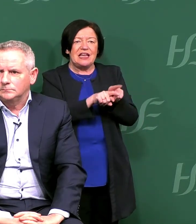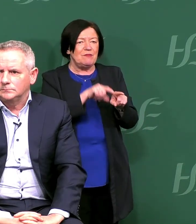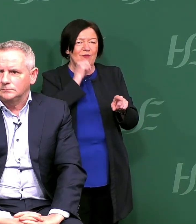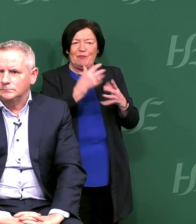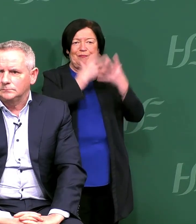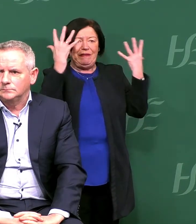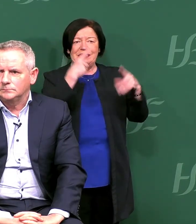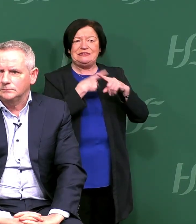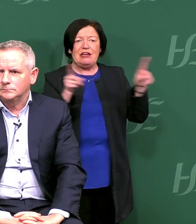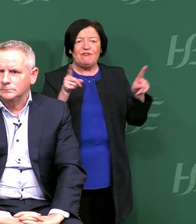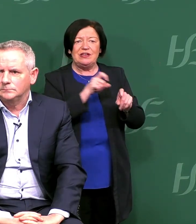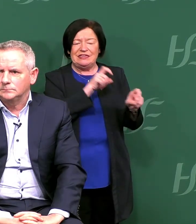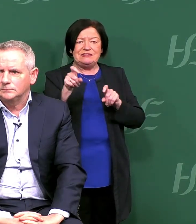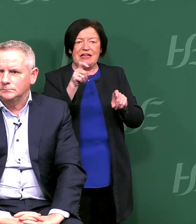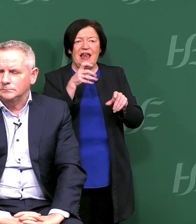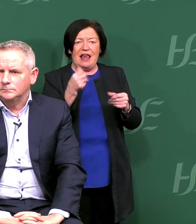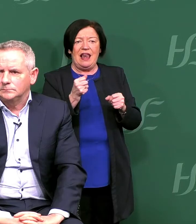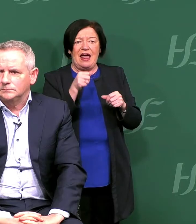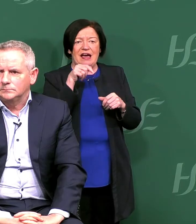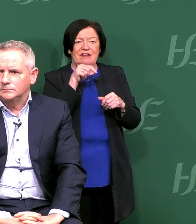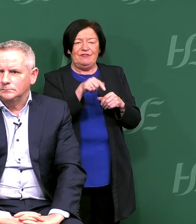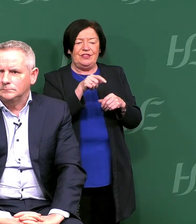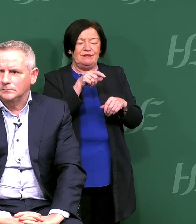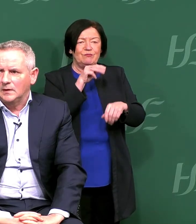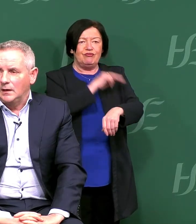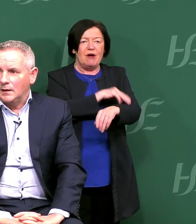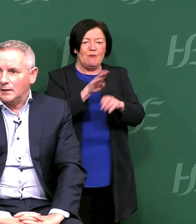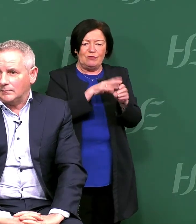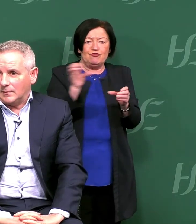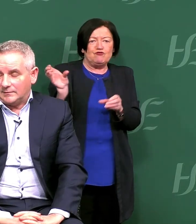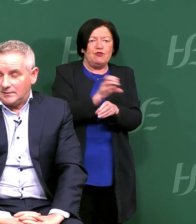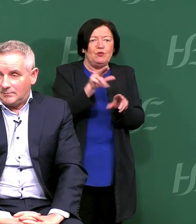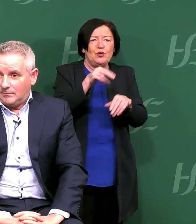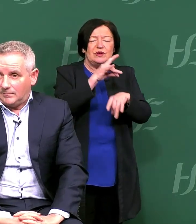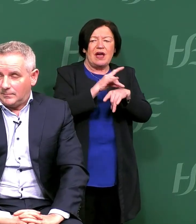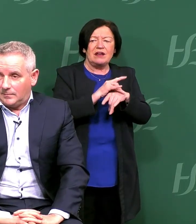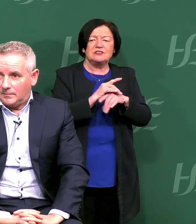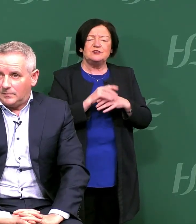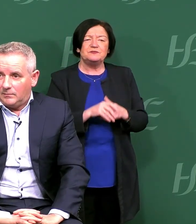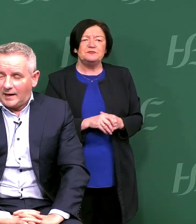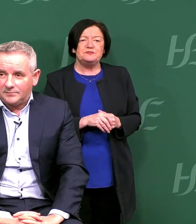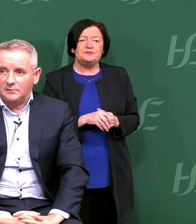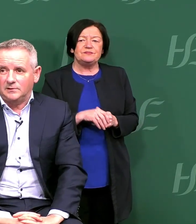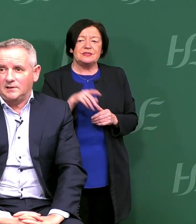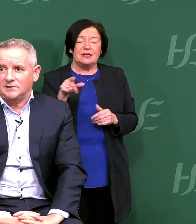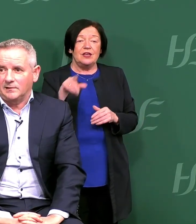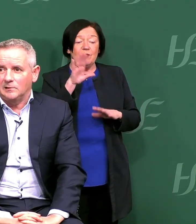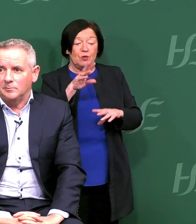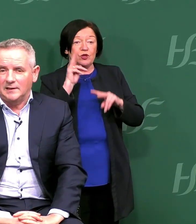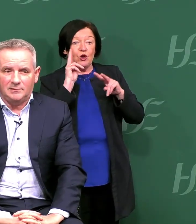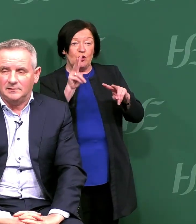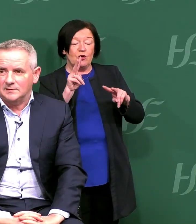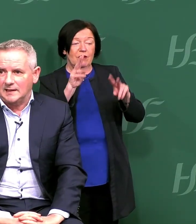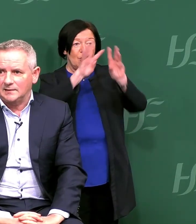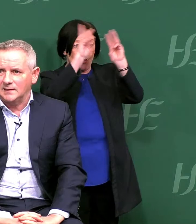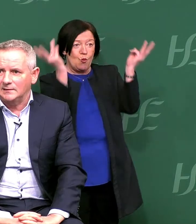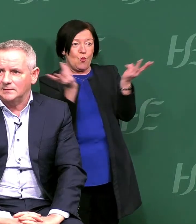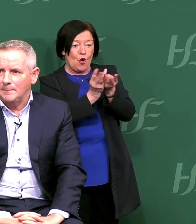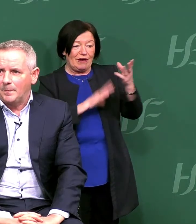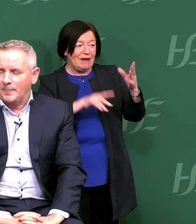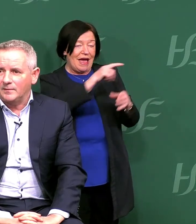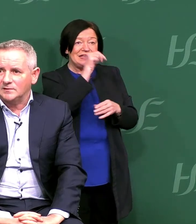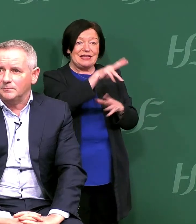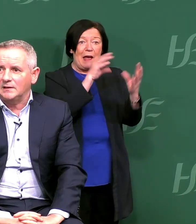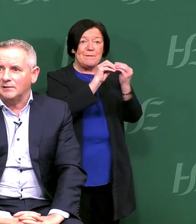of a difference if you still got that retention and recruitment issue. I think you have to look at this at a global level. As Anna